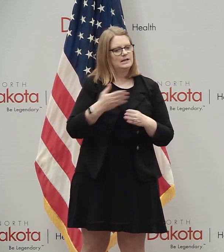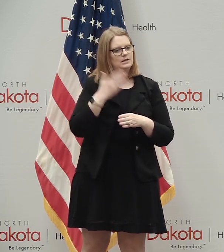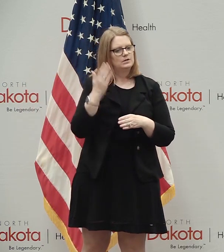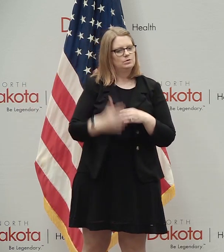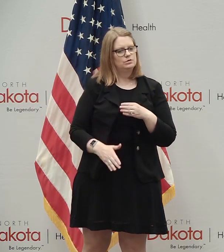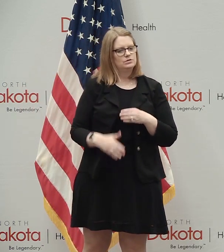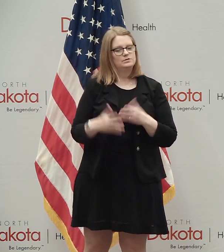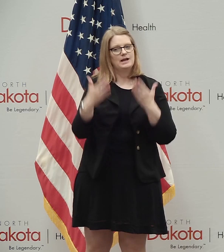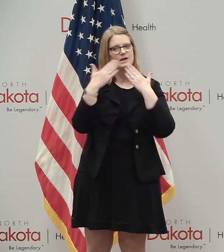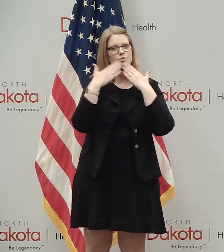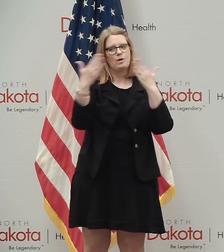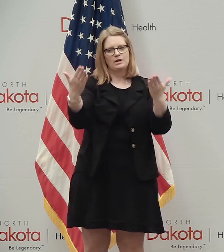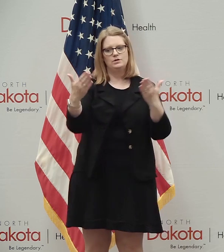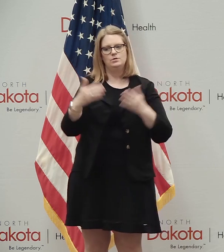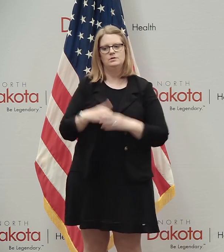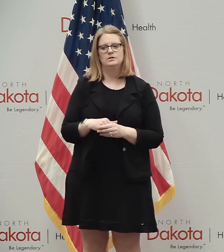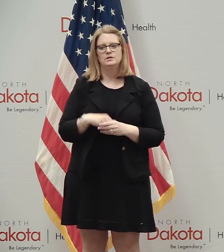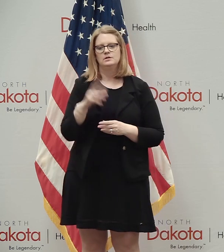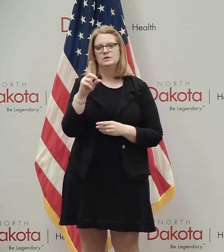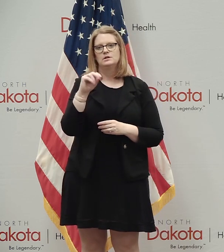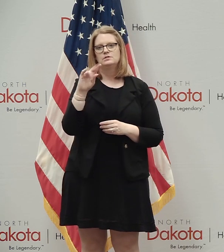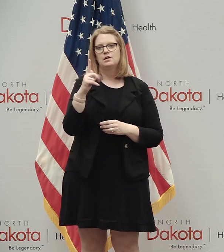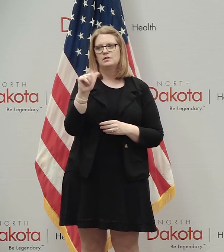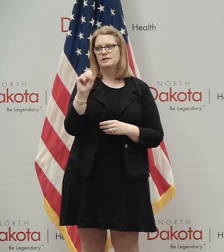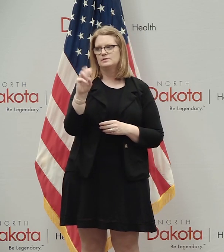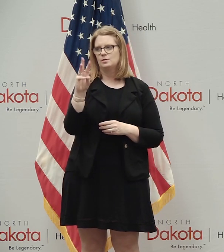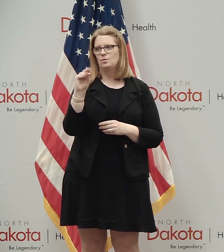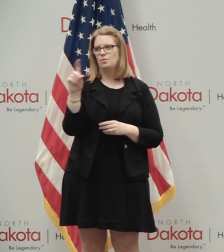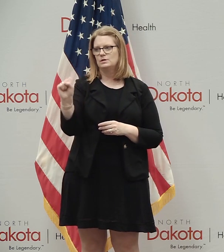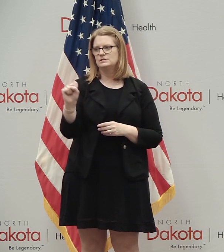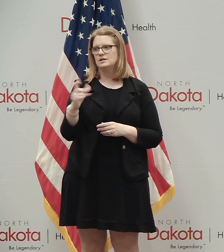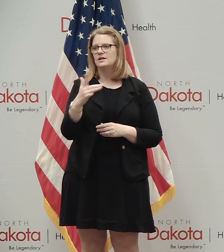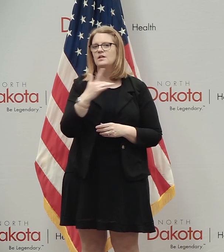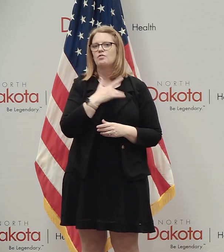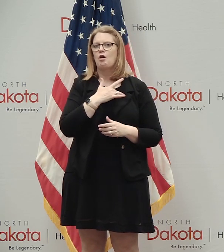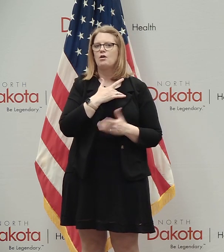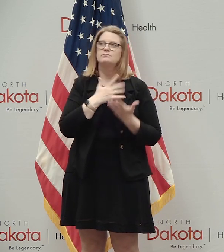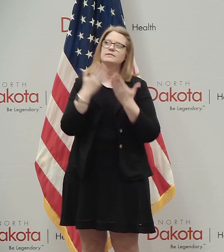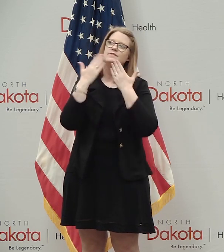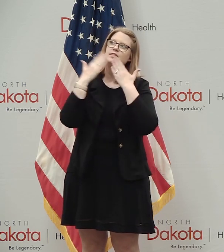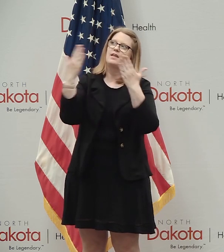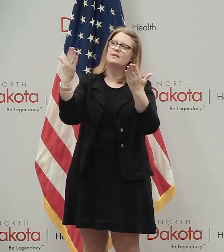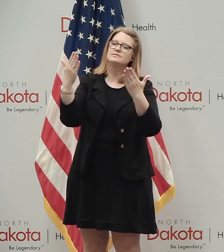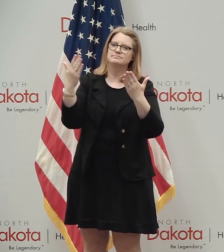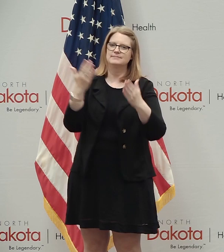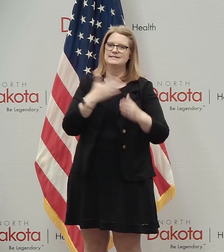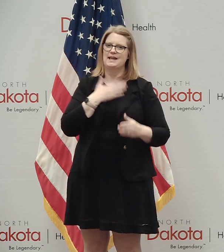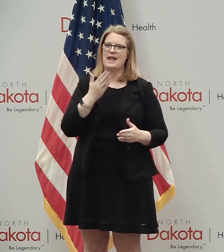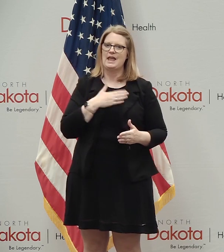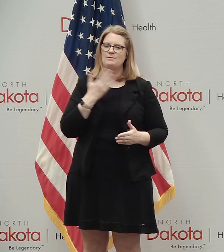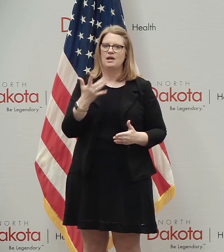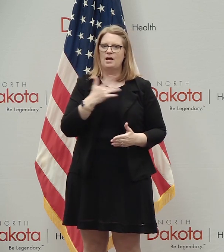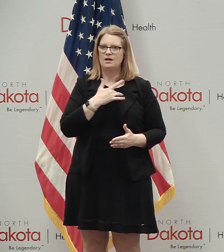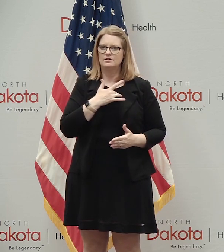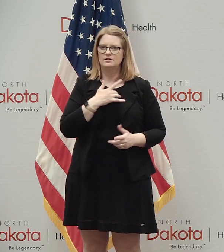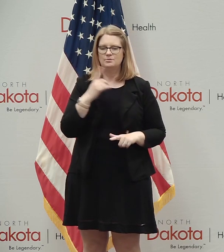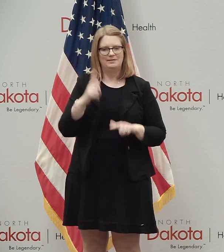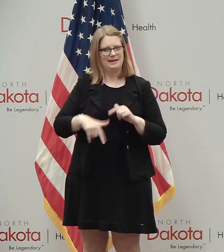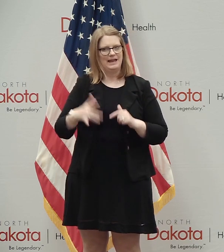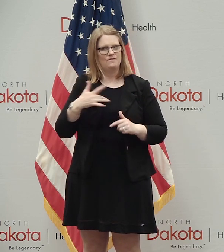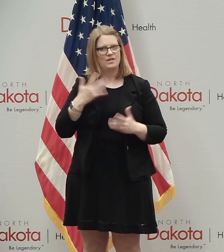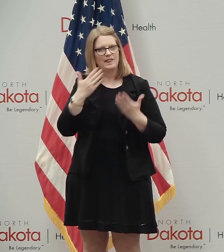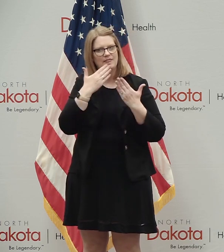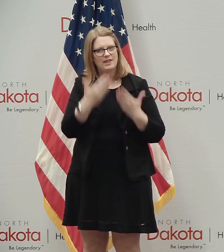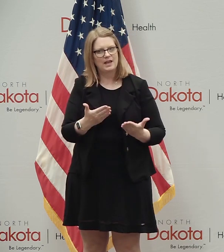conclusion, on gratitude, Douglas Wood said, "The heart that gives thanks is a happy one, for we cannot feel thankful